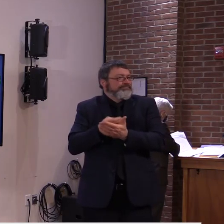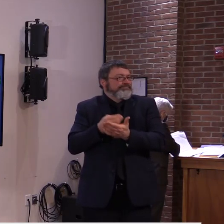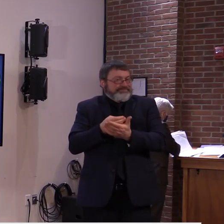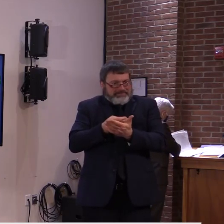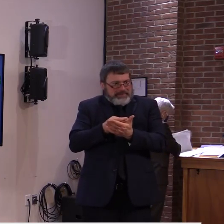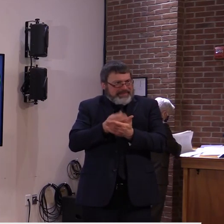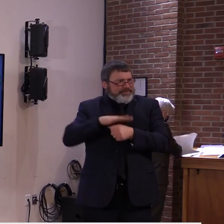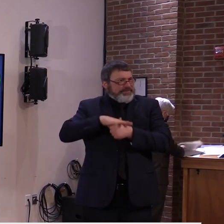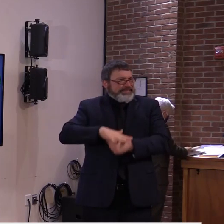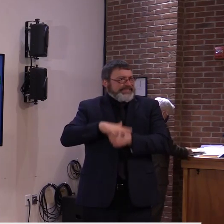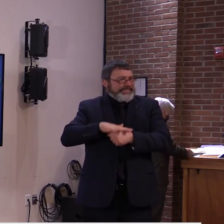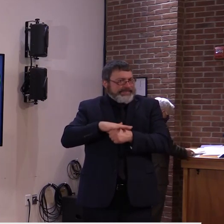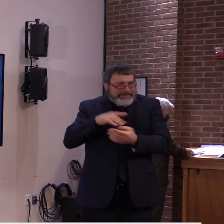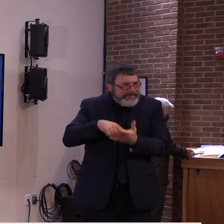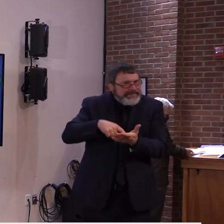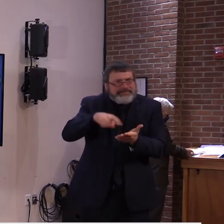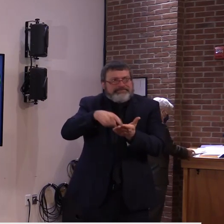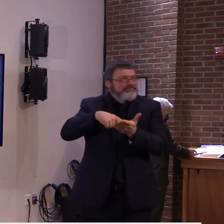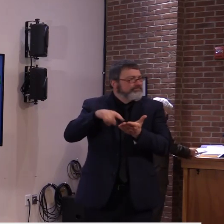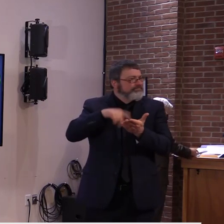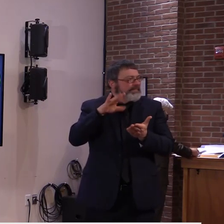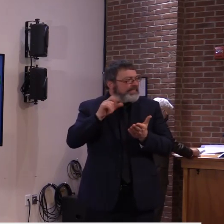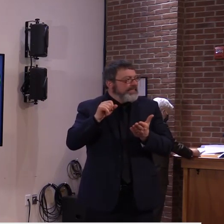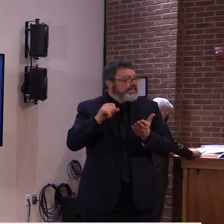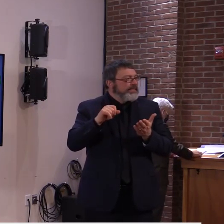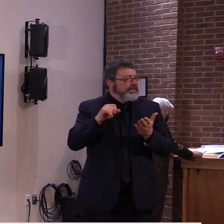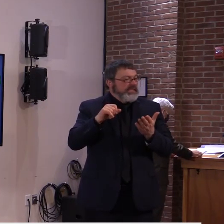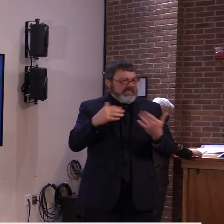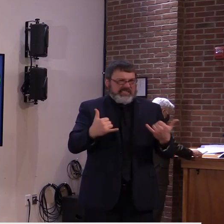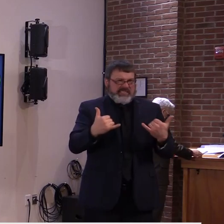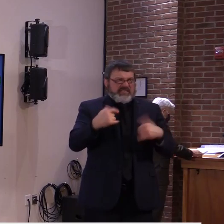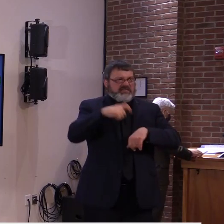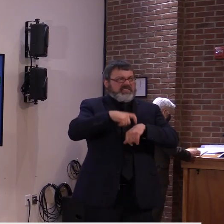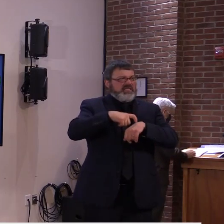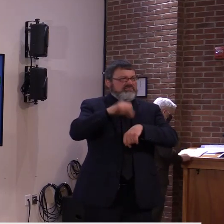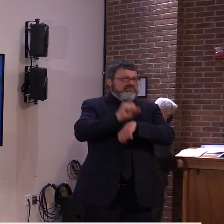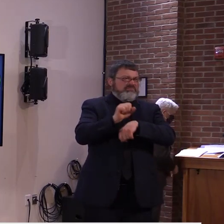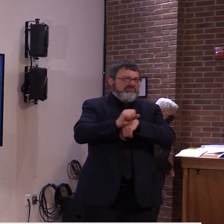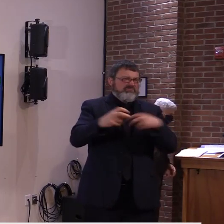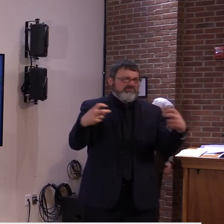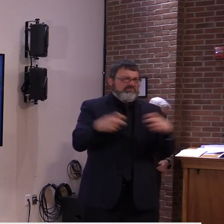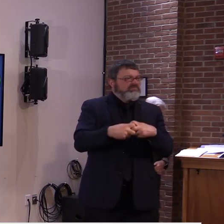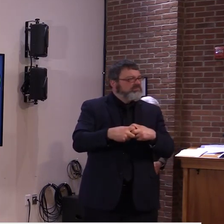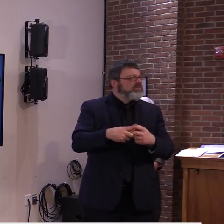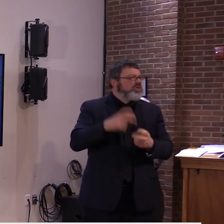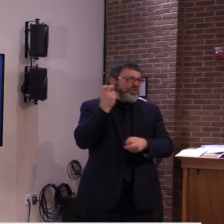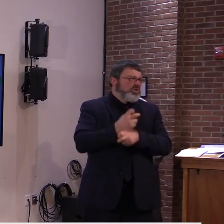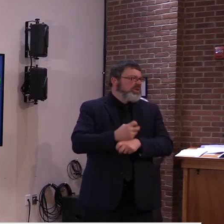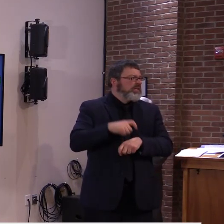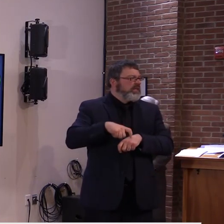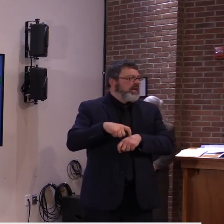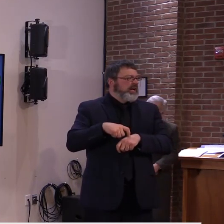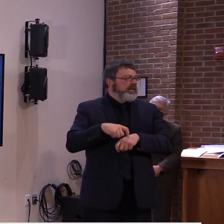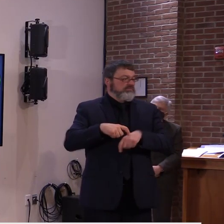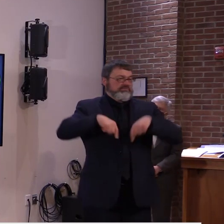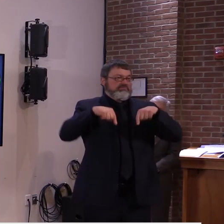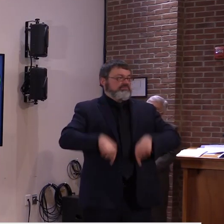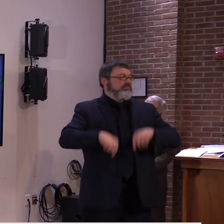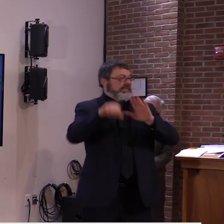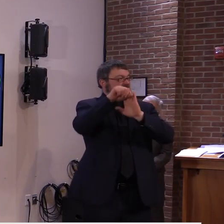families. Luckily, Vermont has resources available, including the Women's Infants and